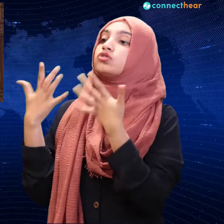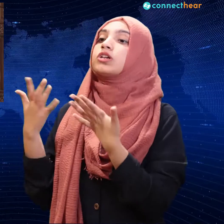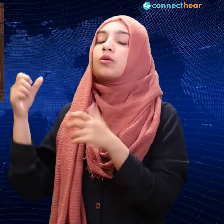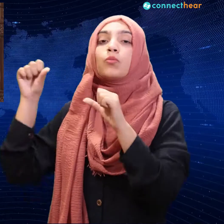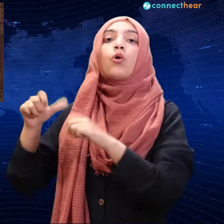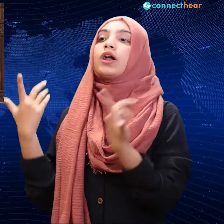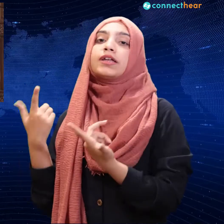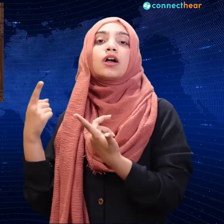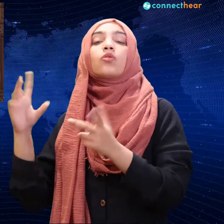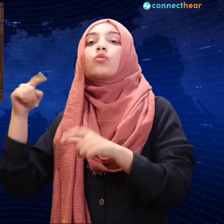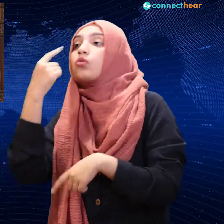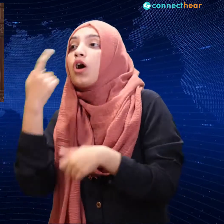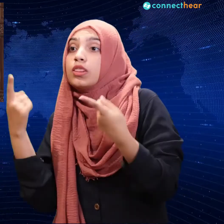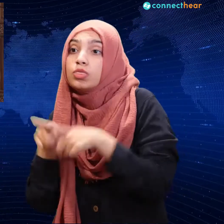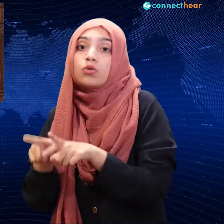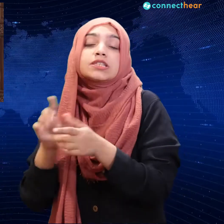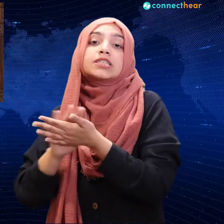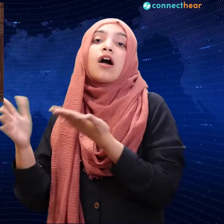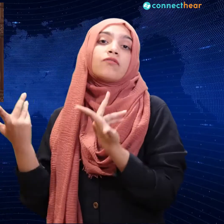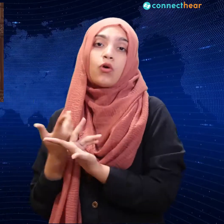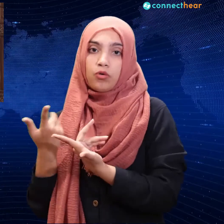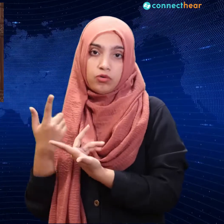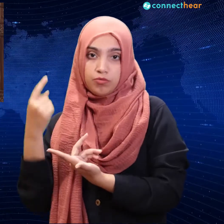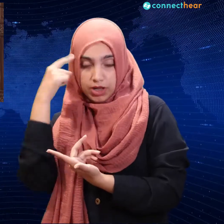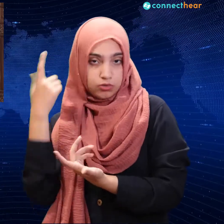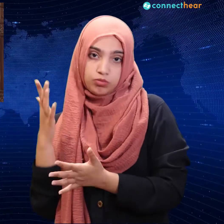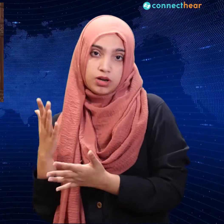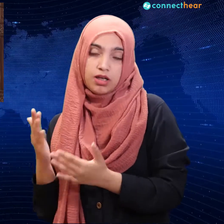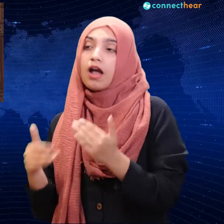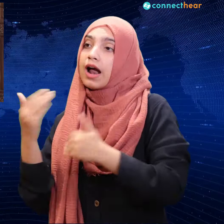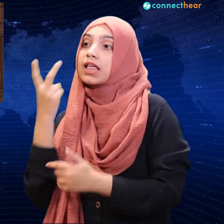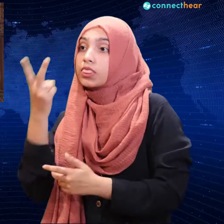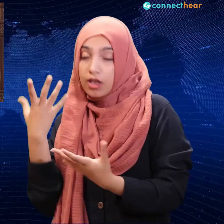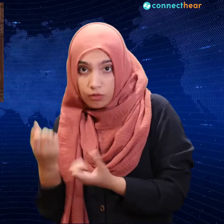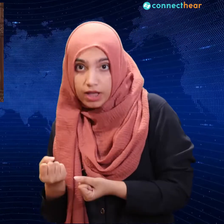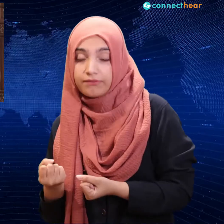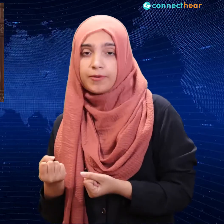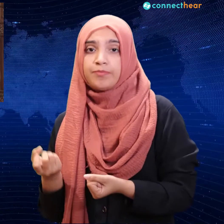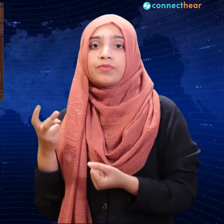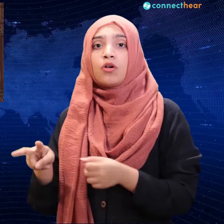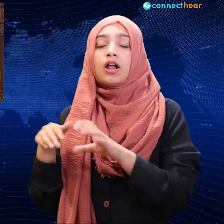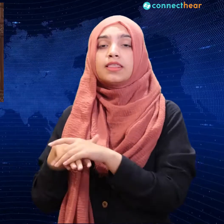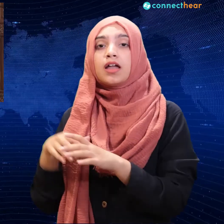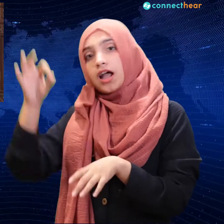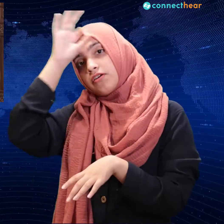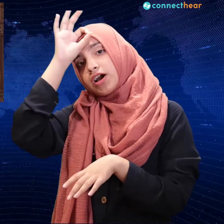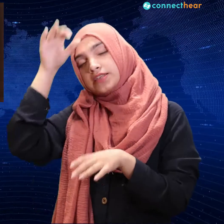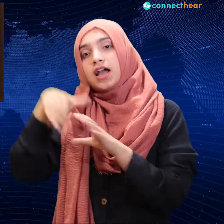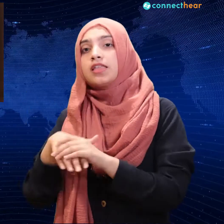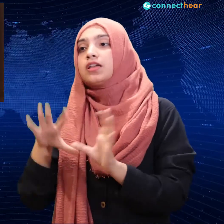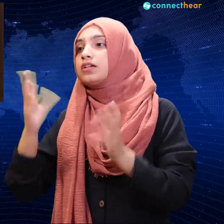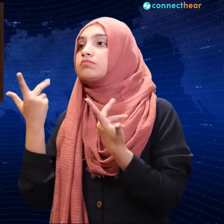non-NATO ally. This was the exchange during the US Secretary of State's congressional testimony on Afghanistan